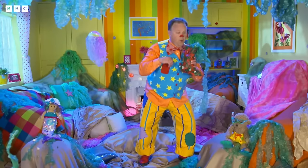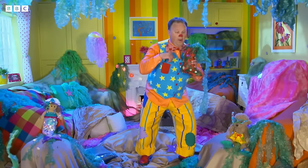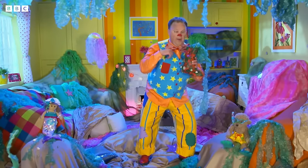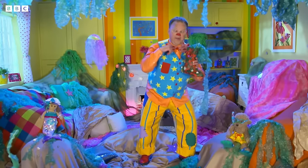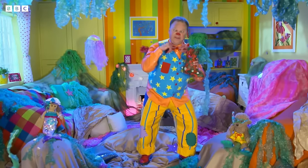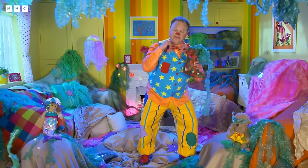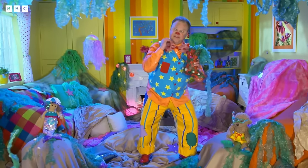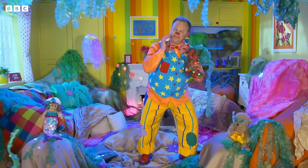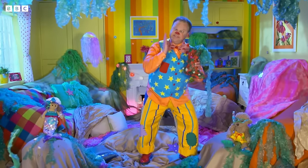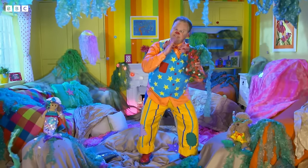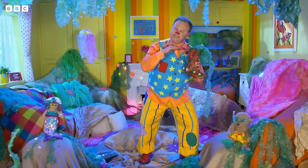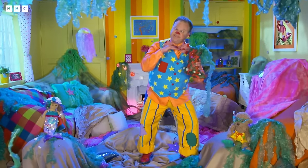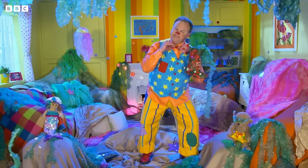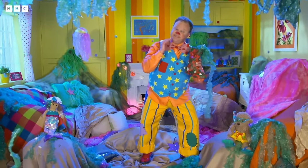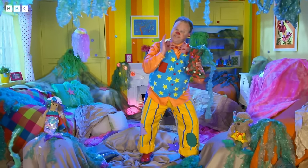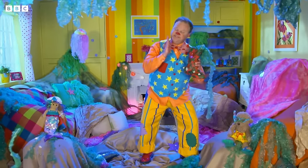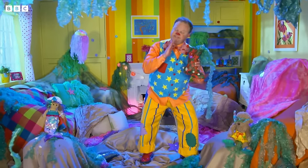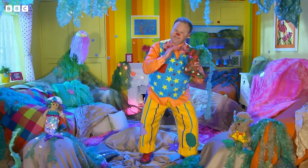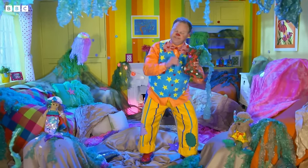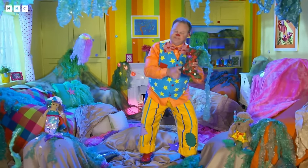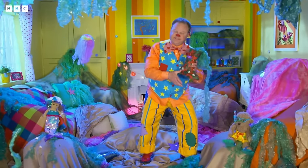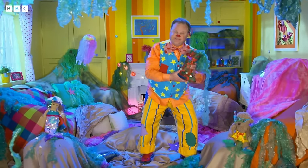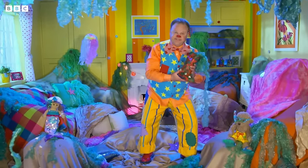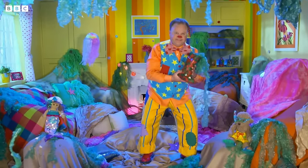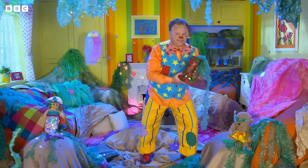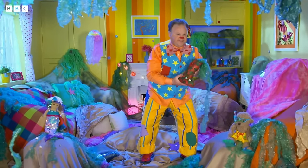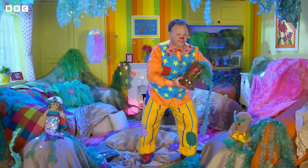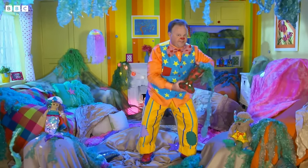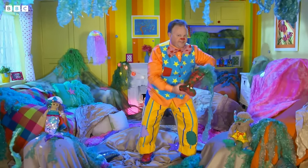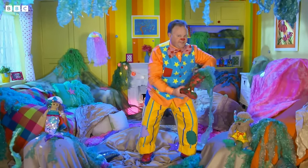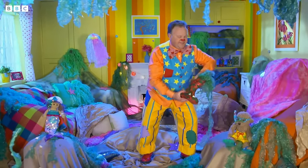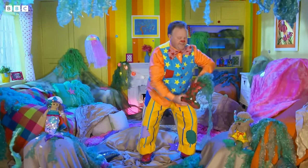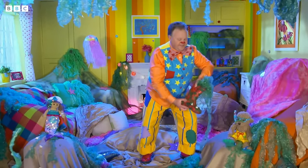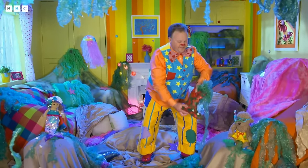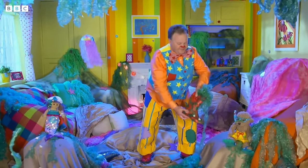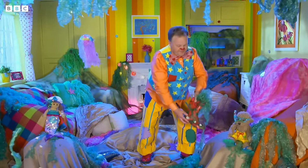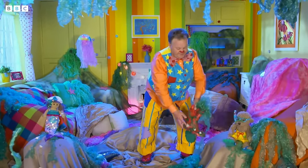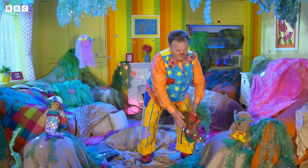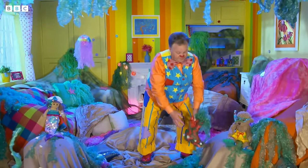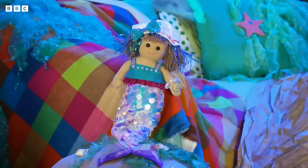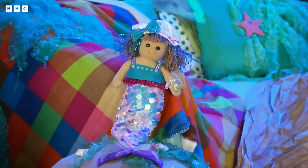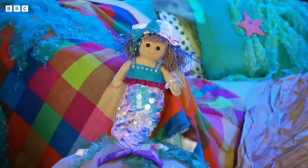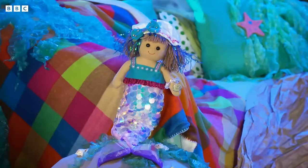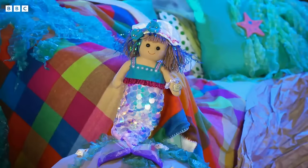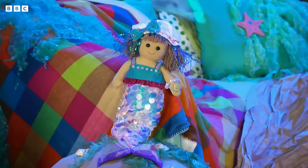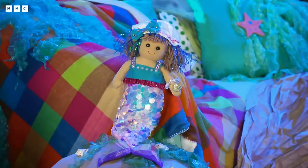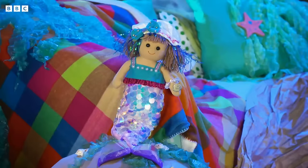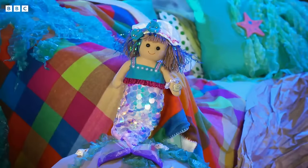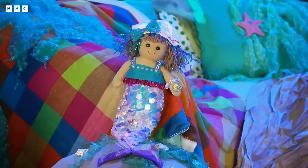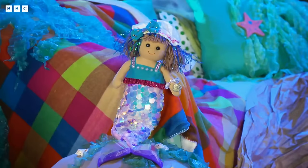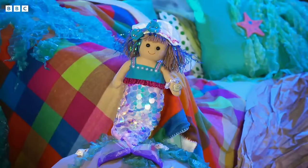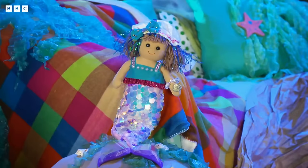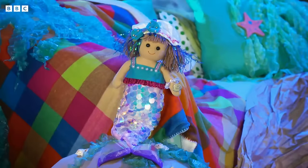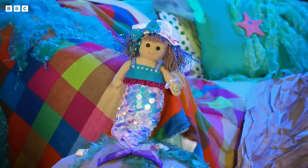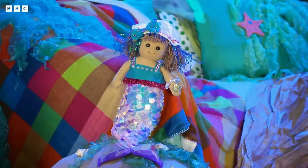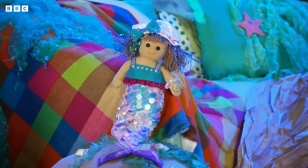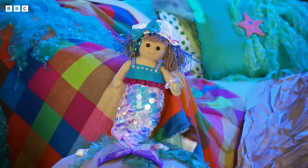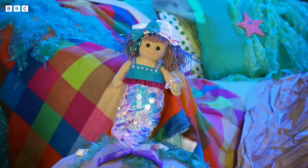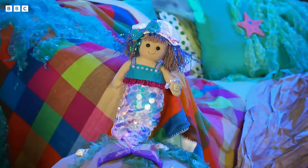Mr. Tumble! Mr. Tumble! I think Polly Dolly has found some